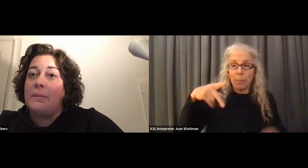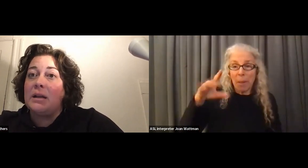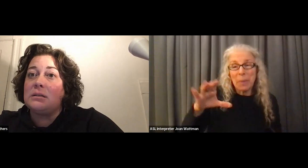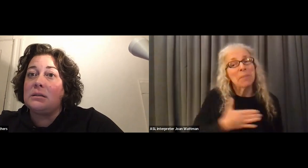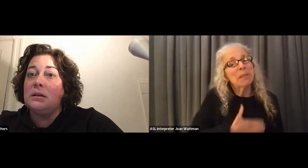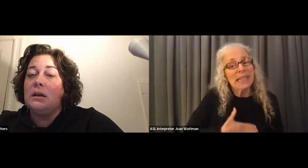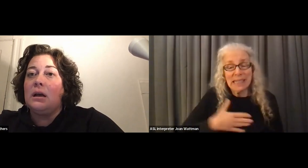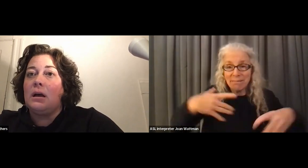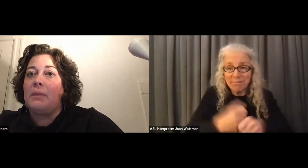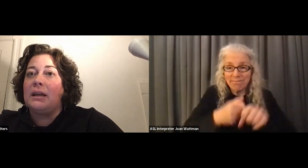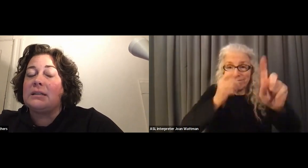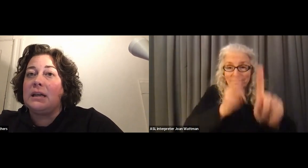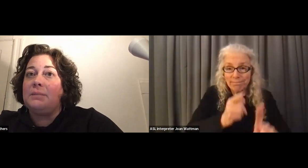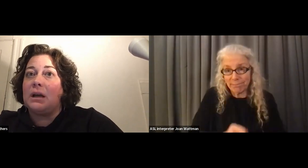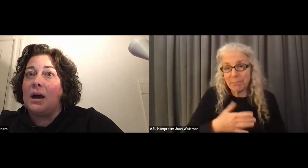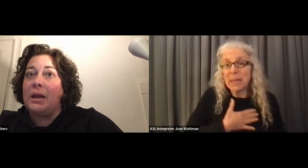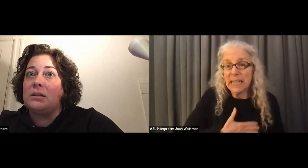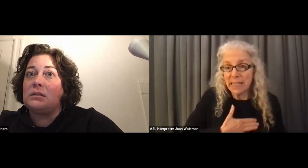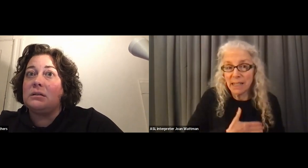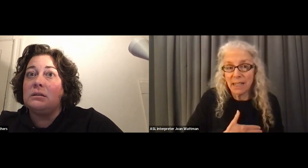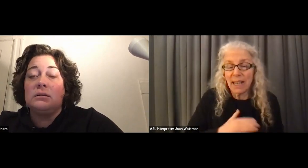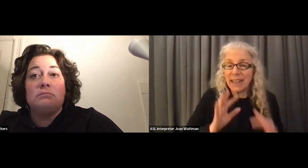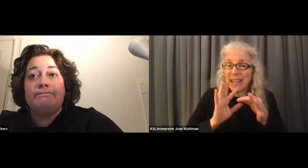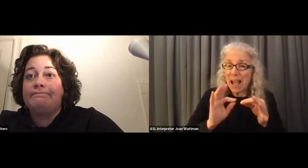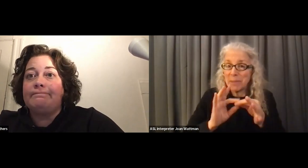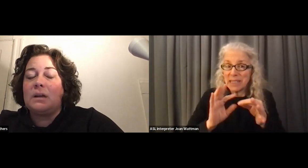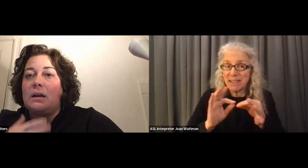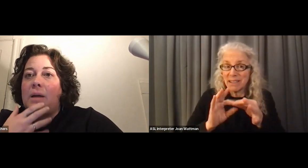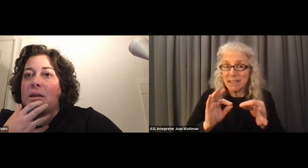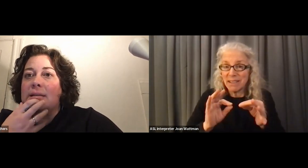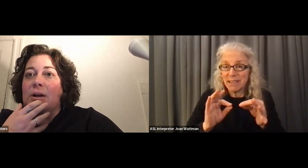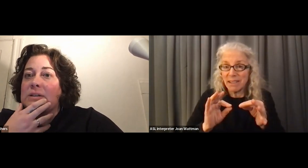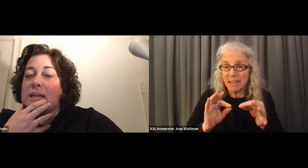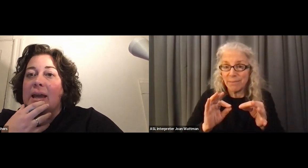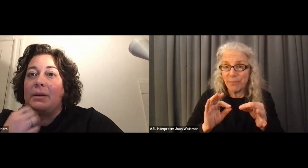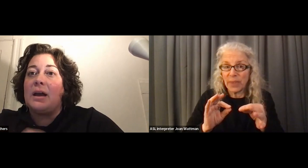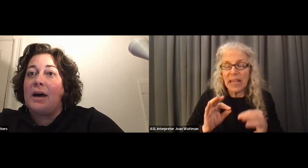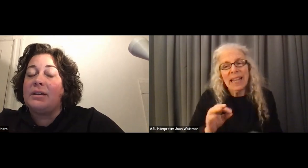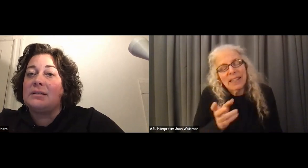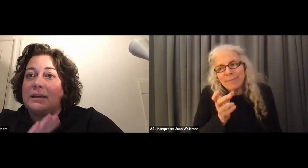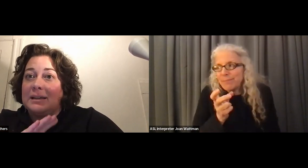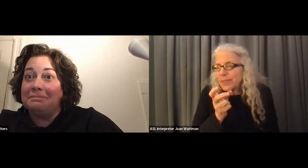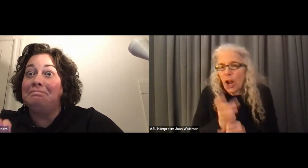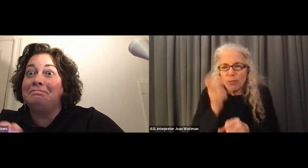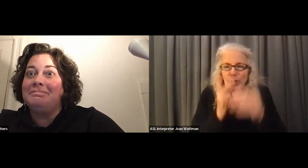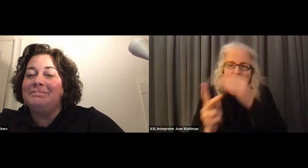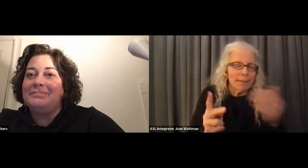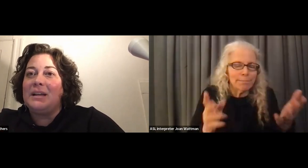concise comments. I'd like to keep the comments. I mean, it's hard to say, but